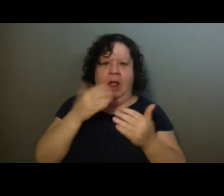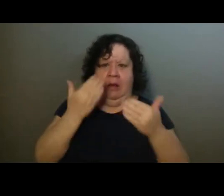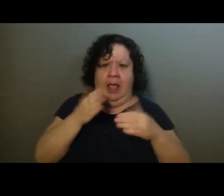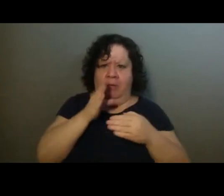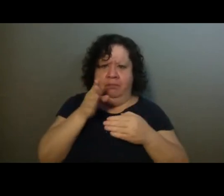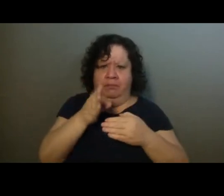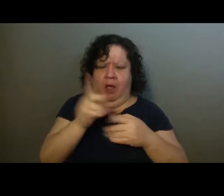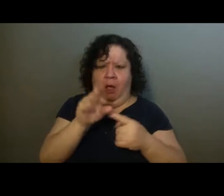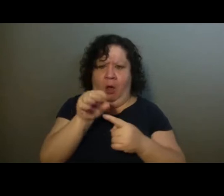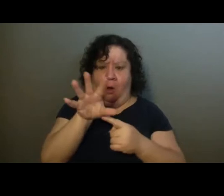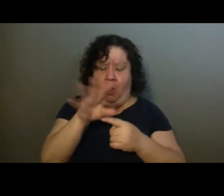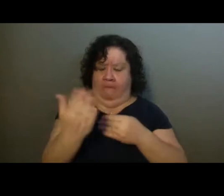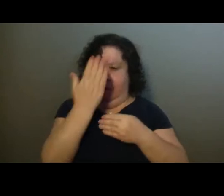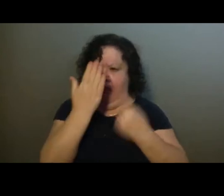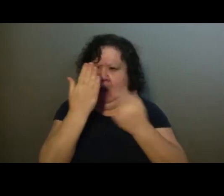of